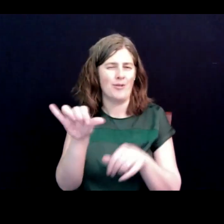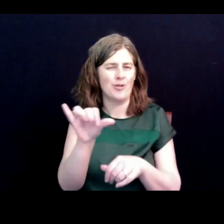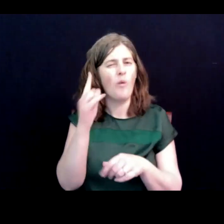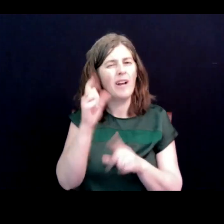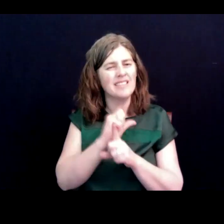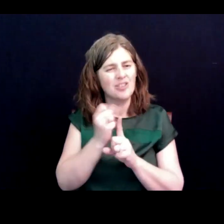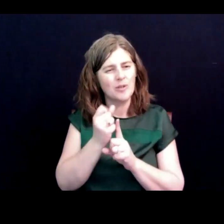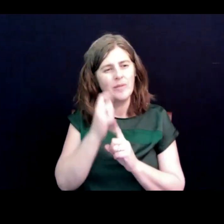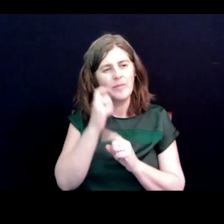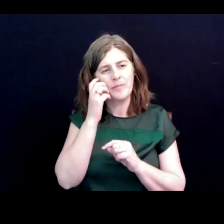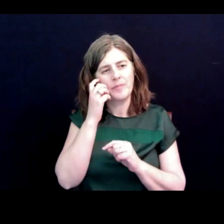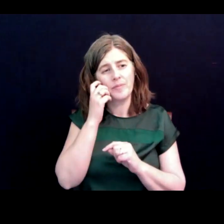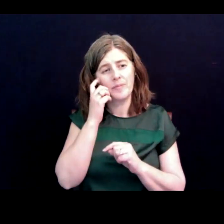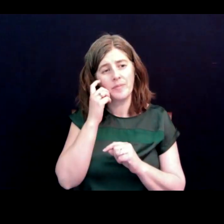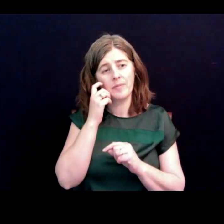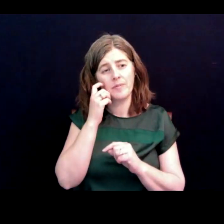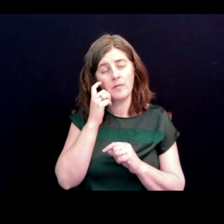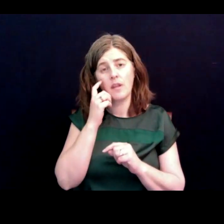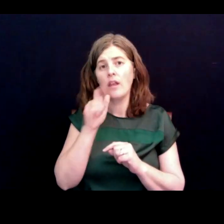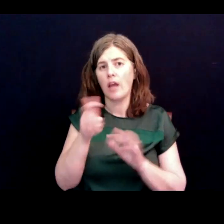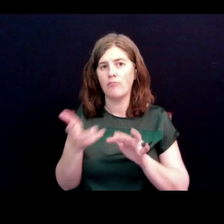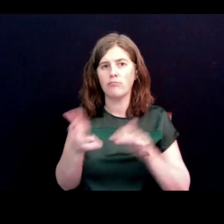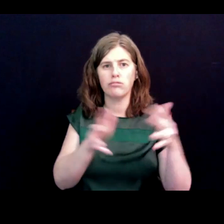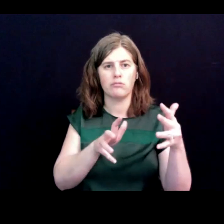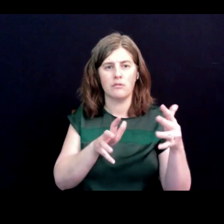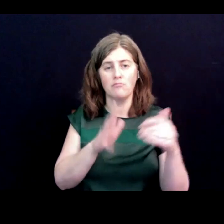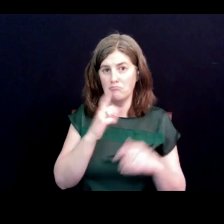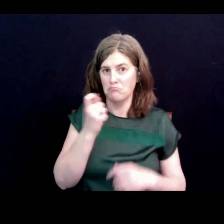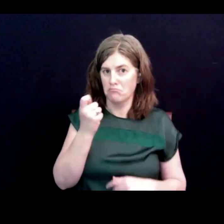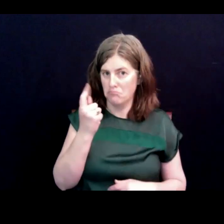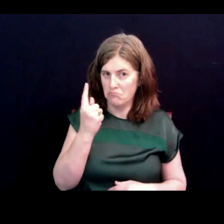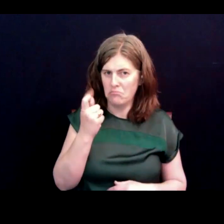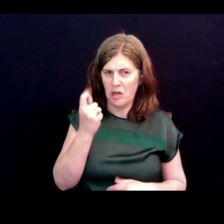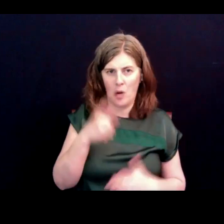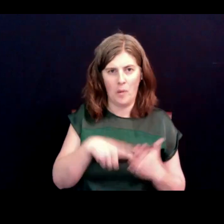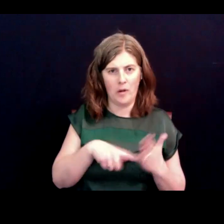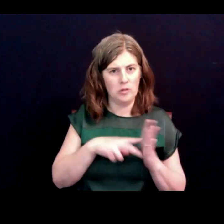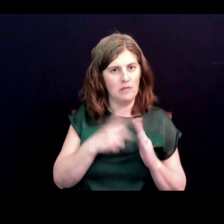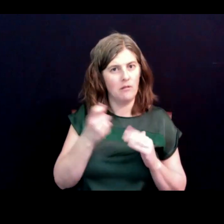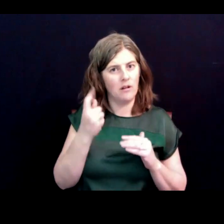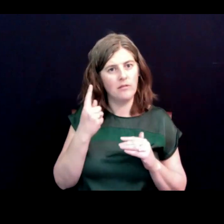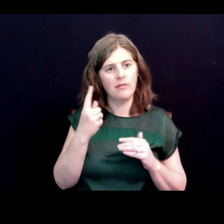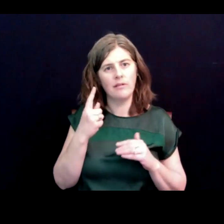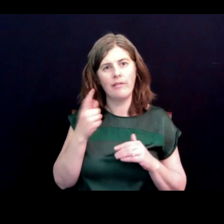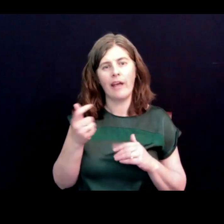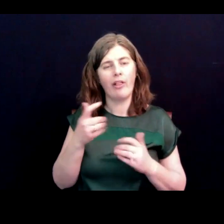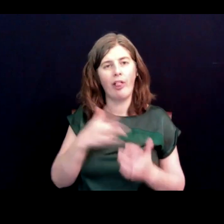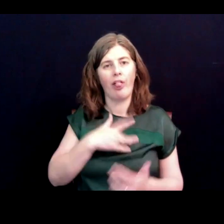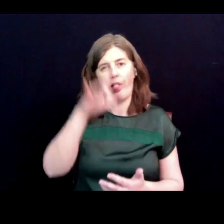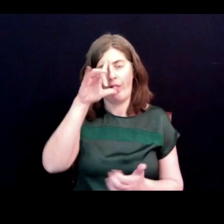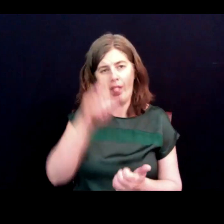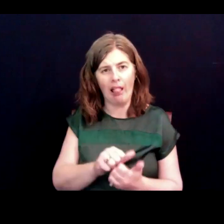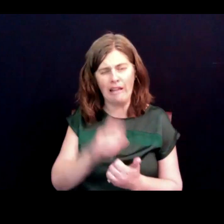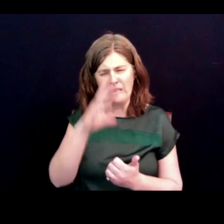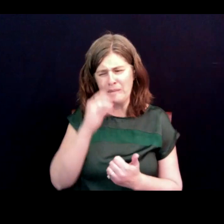situations where this can be super disruptive. And I understand what you're saying. I understand that they're naturally falling asleep and it's kind of like, ooh, do I